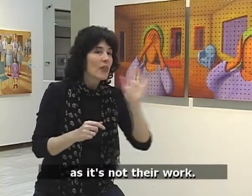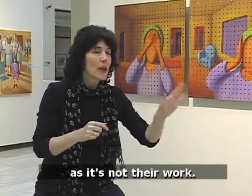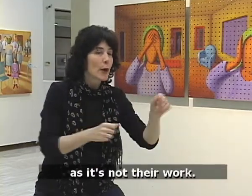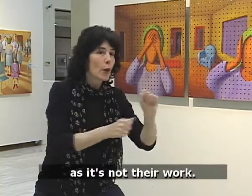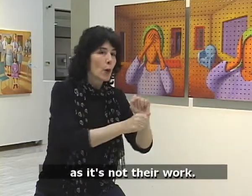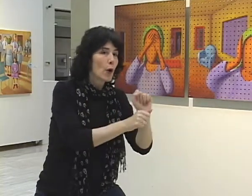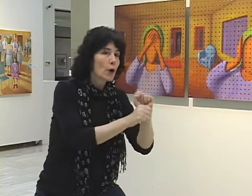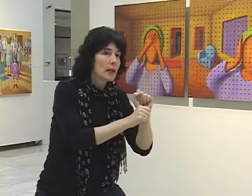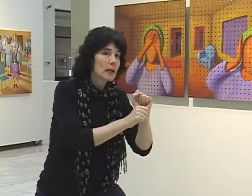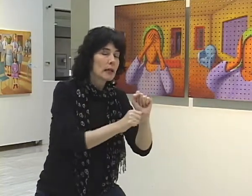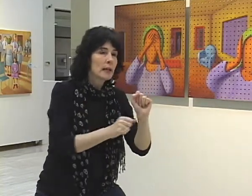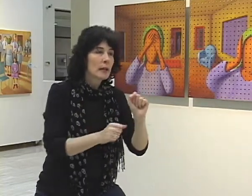work.